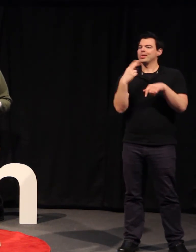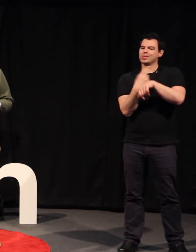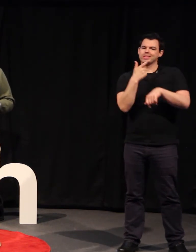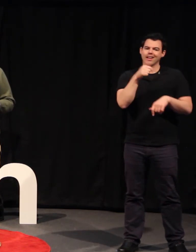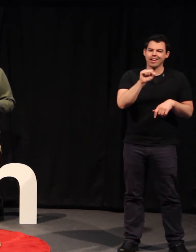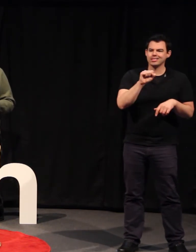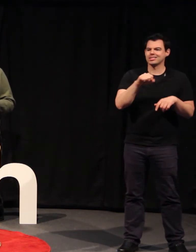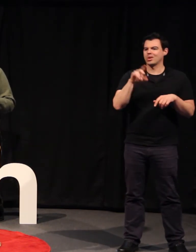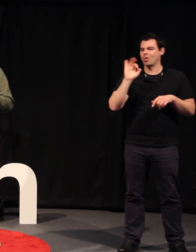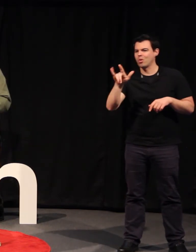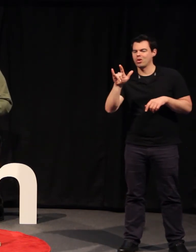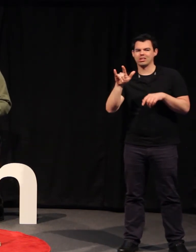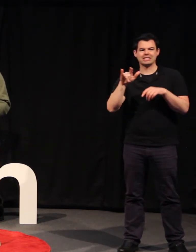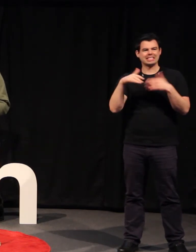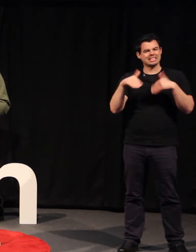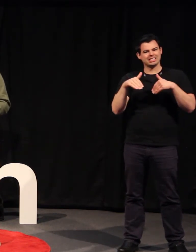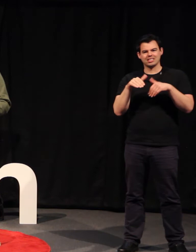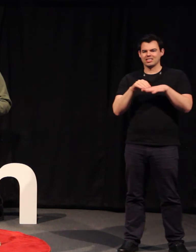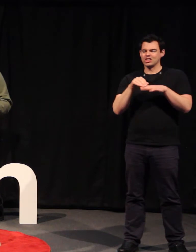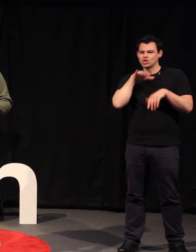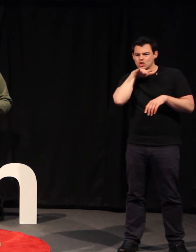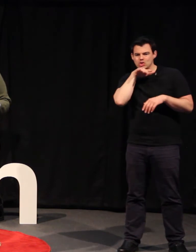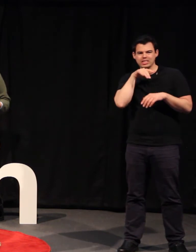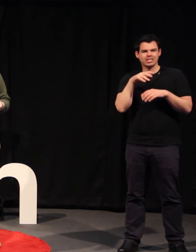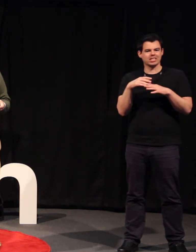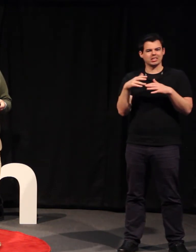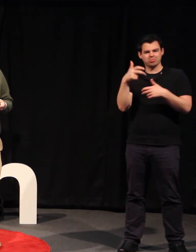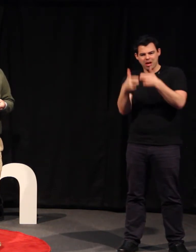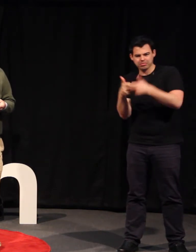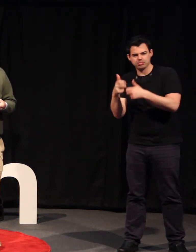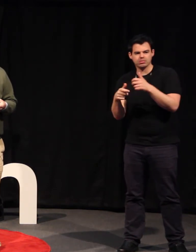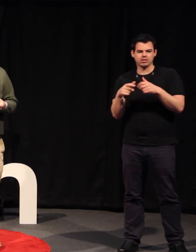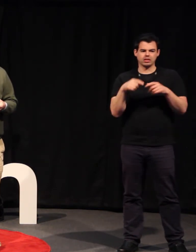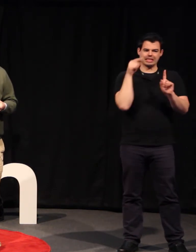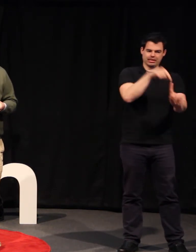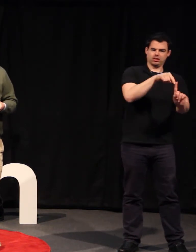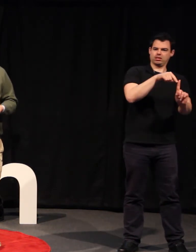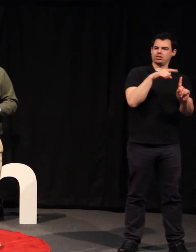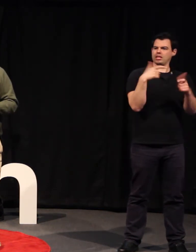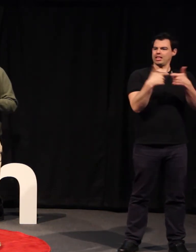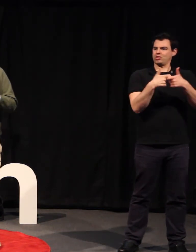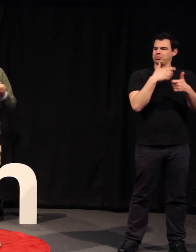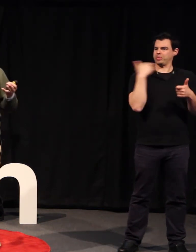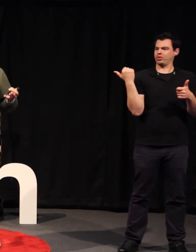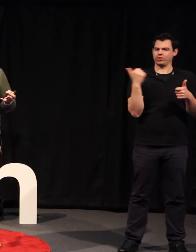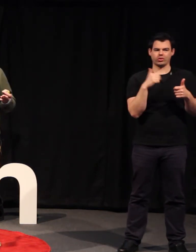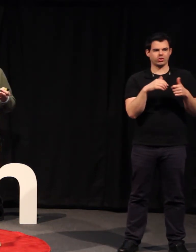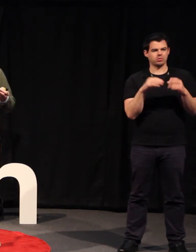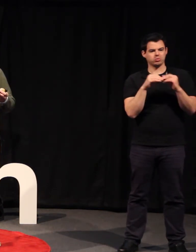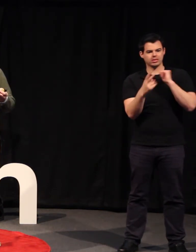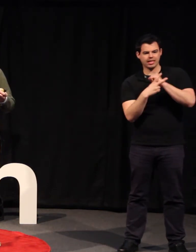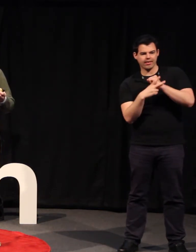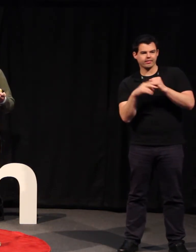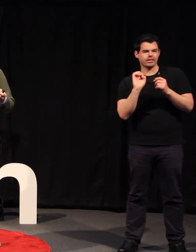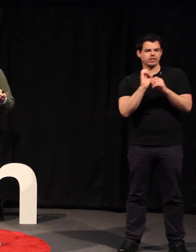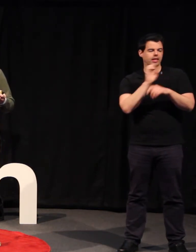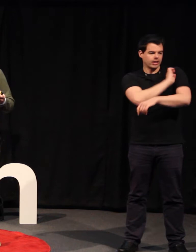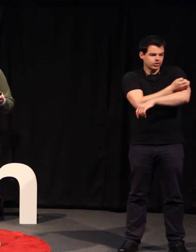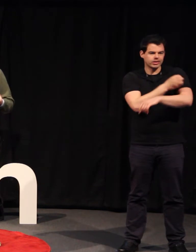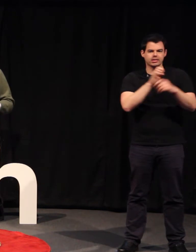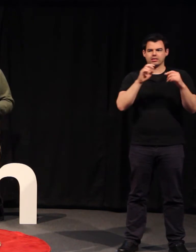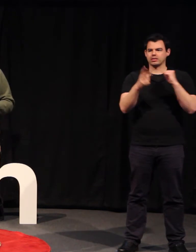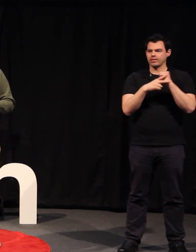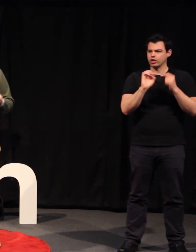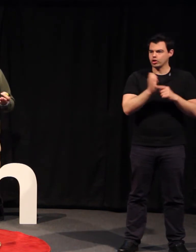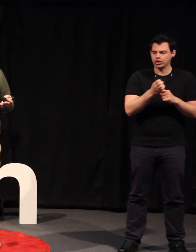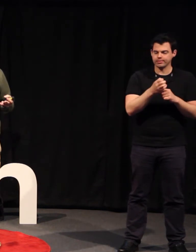Car makers saw that. They provided an alternative. People have the ability to make choices. And less than 20 years later,